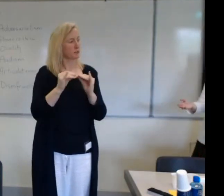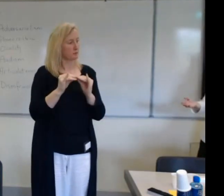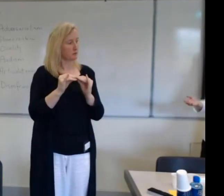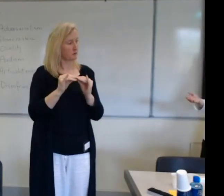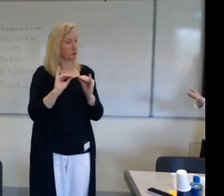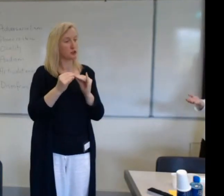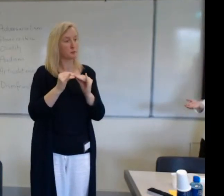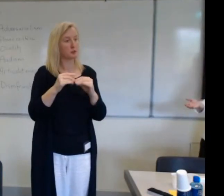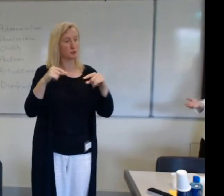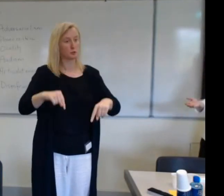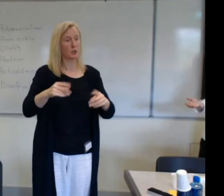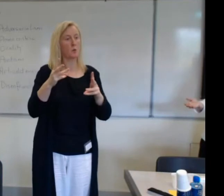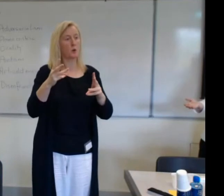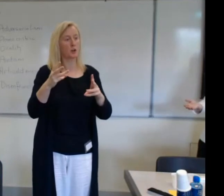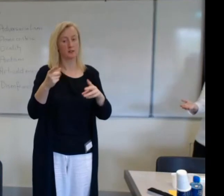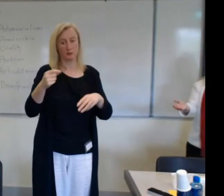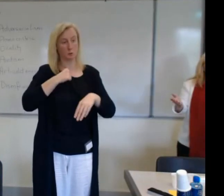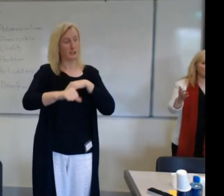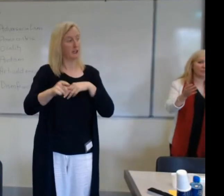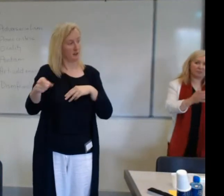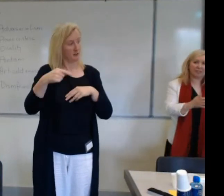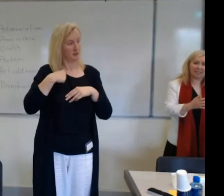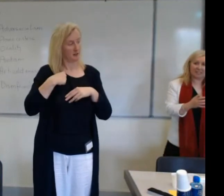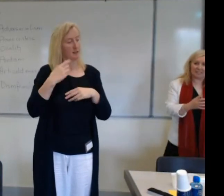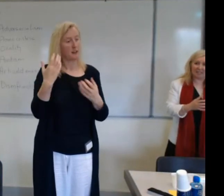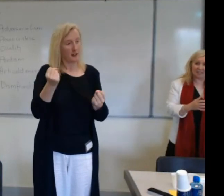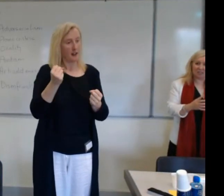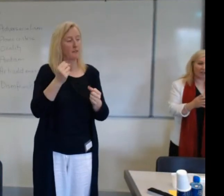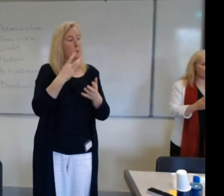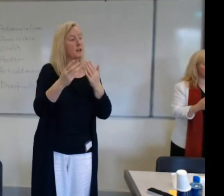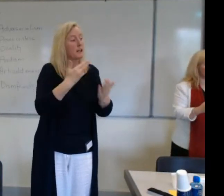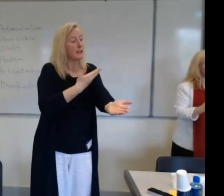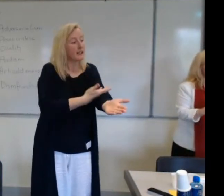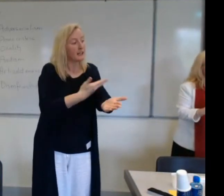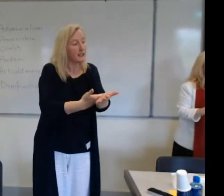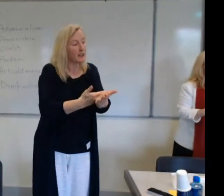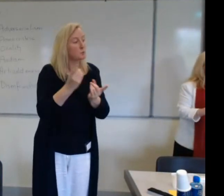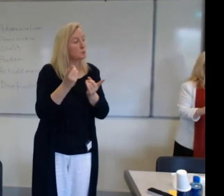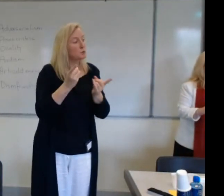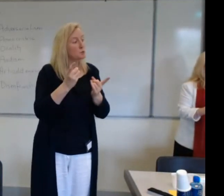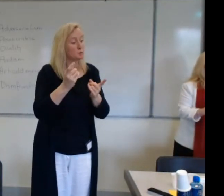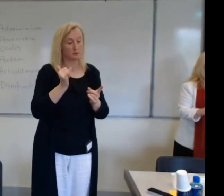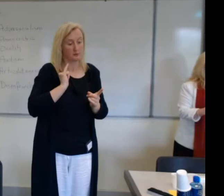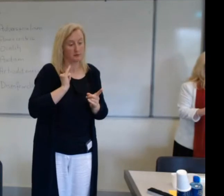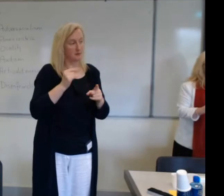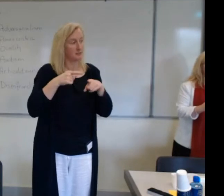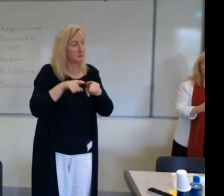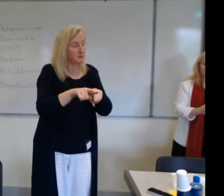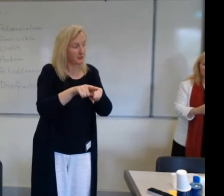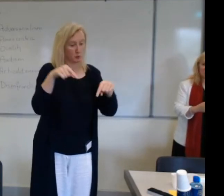today are working simultaneously. But if you're in a legal setting, you actually want your interpreters to work consecutively, because the research has